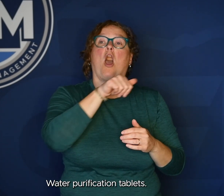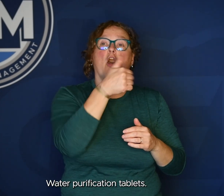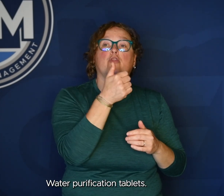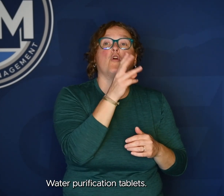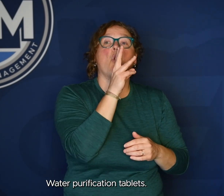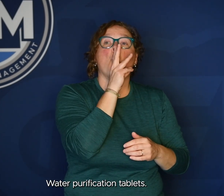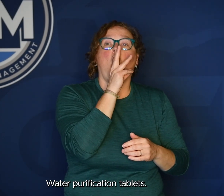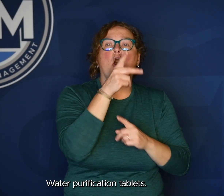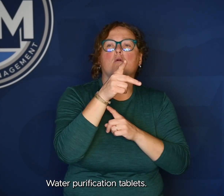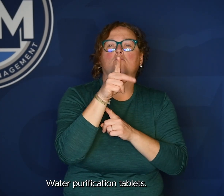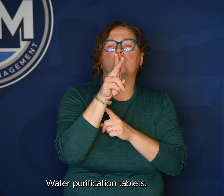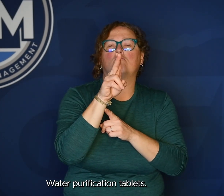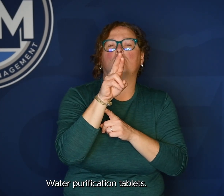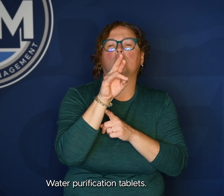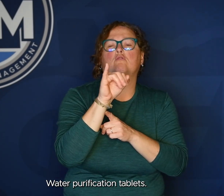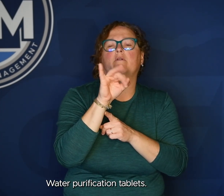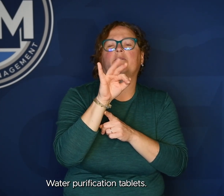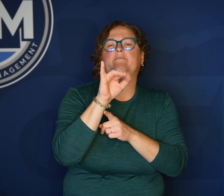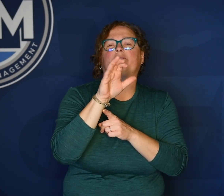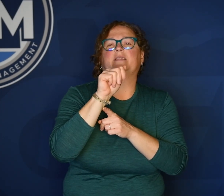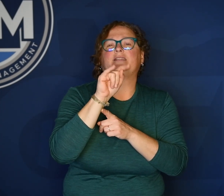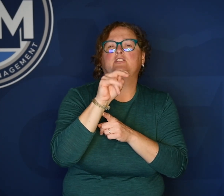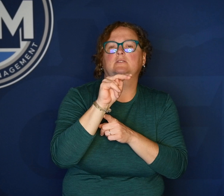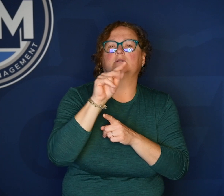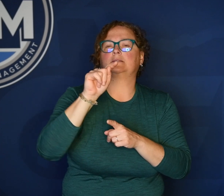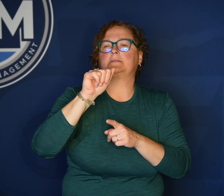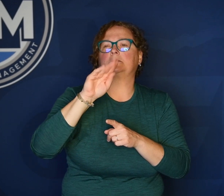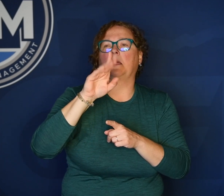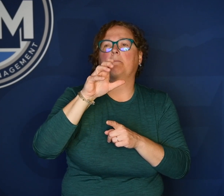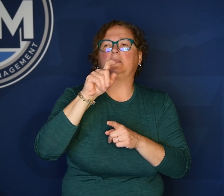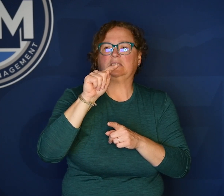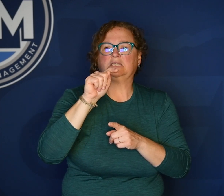Water purification tablets.